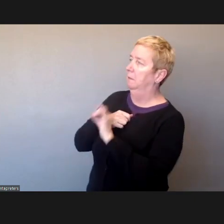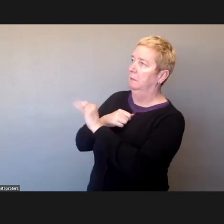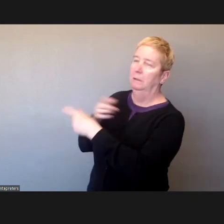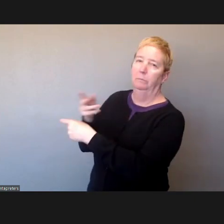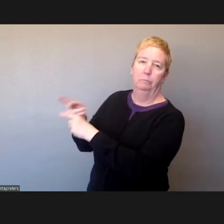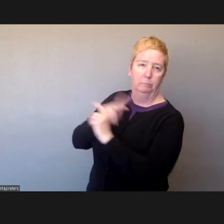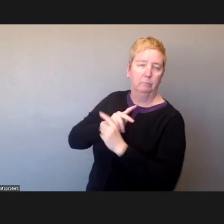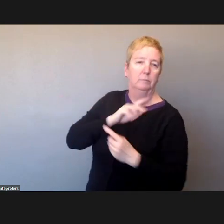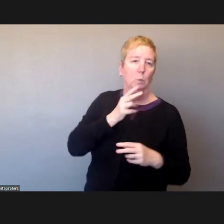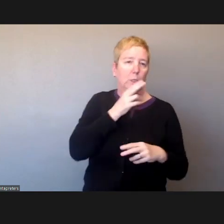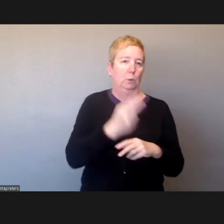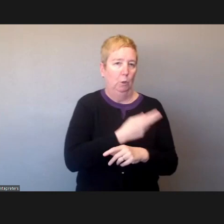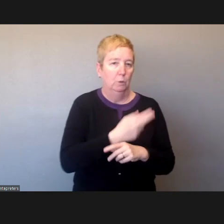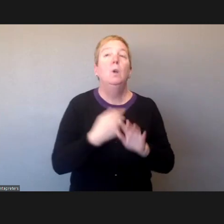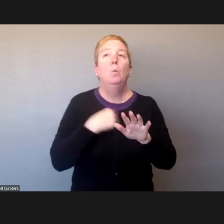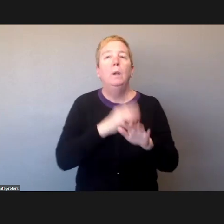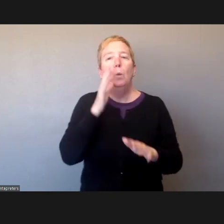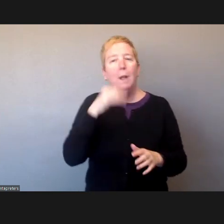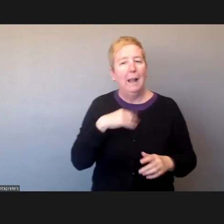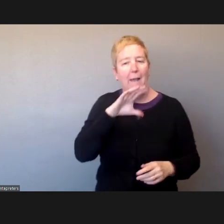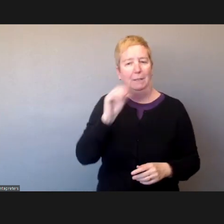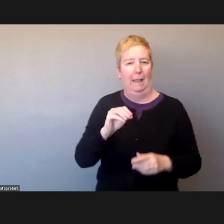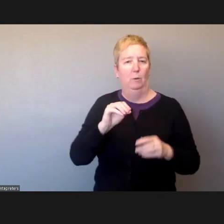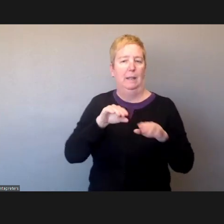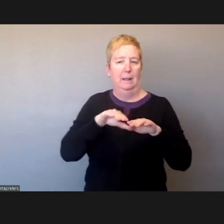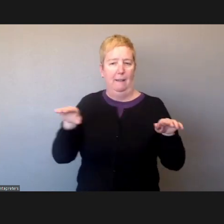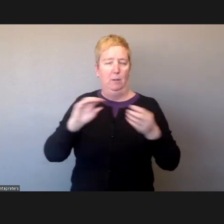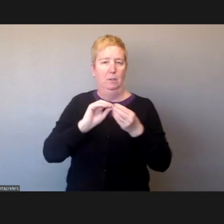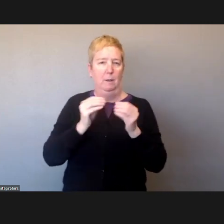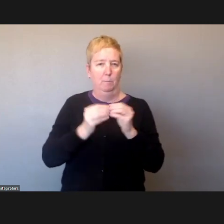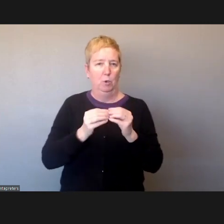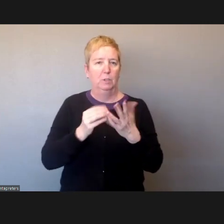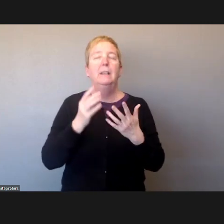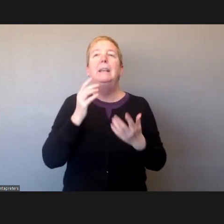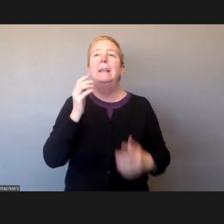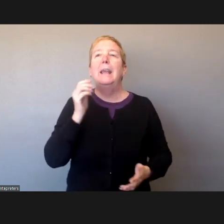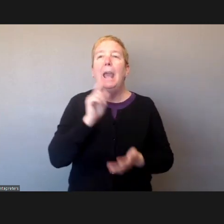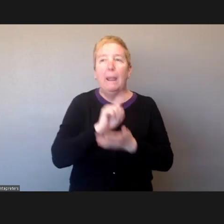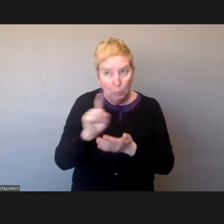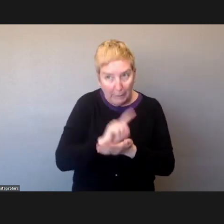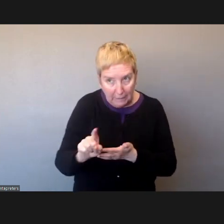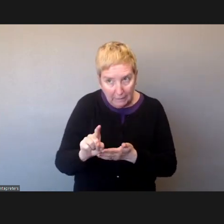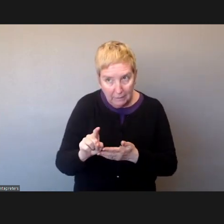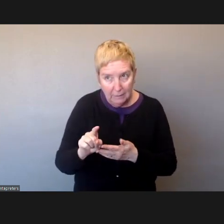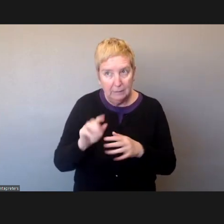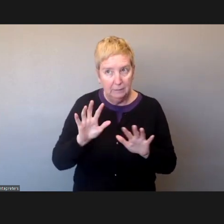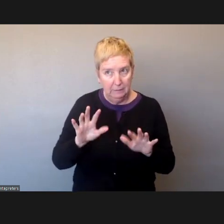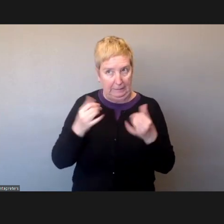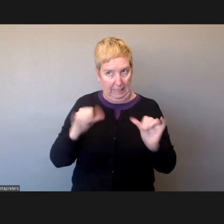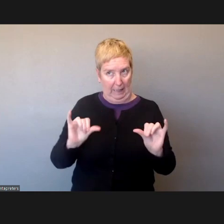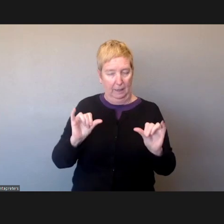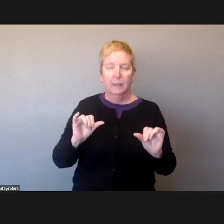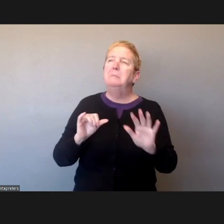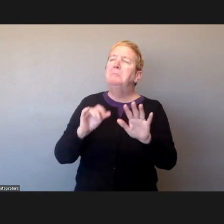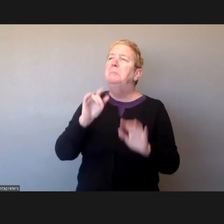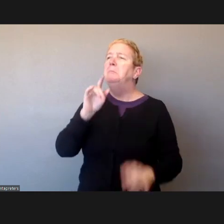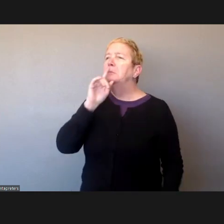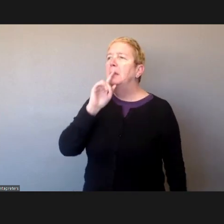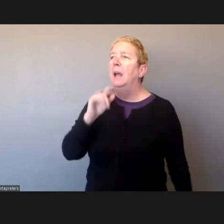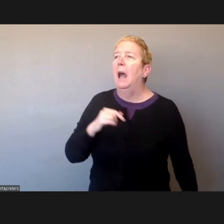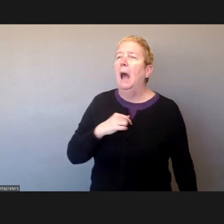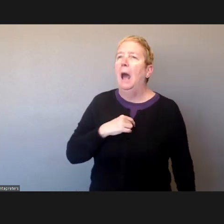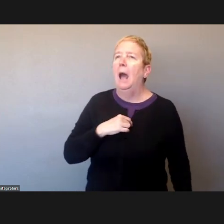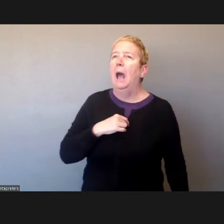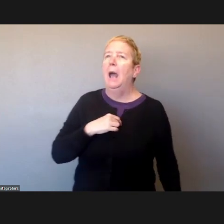weekly basis still. And so, and no one should be making decisions. I got to tell you that I don't think there's a